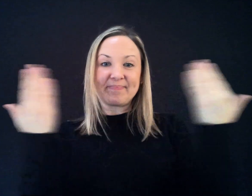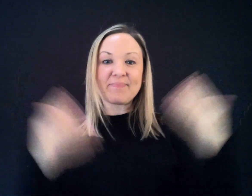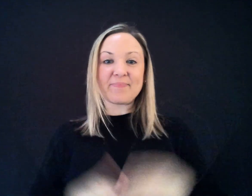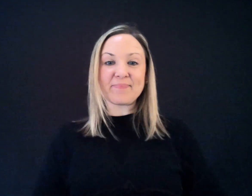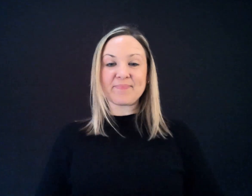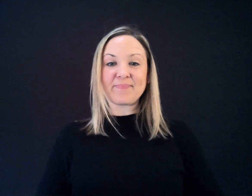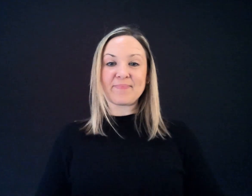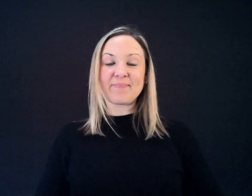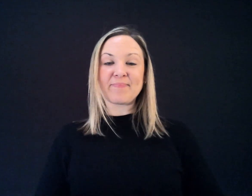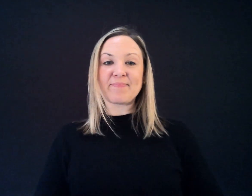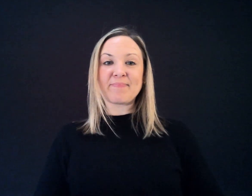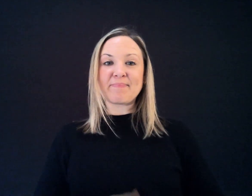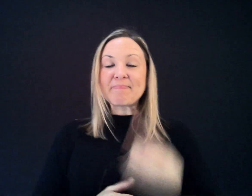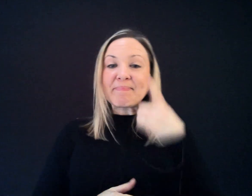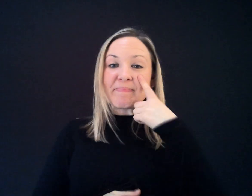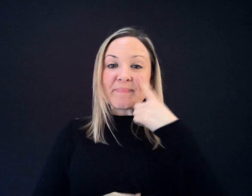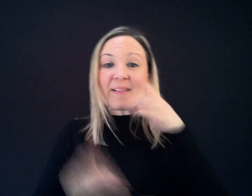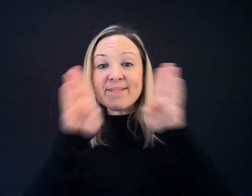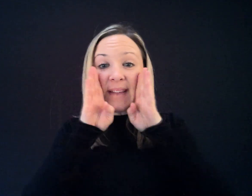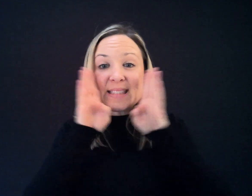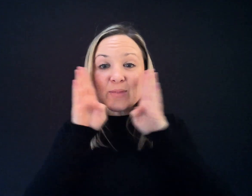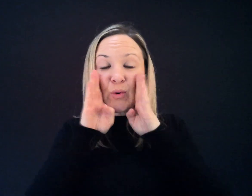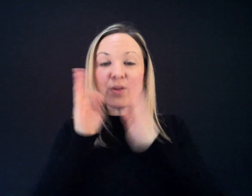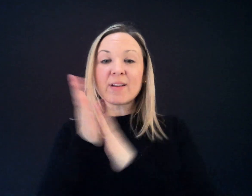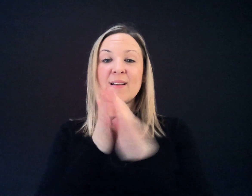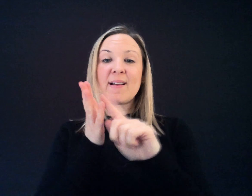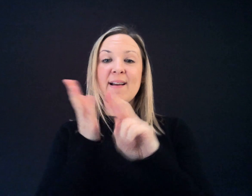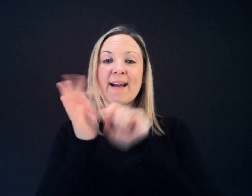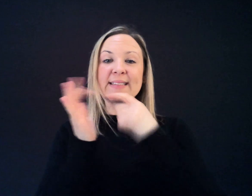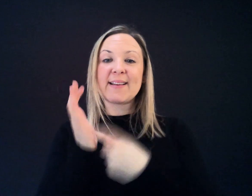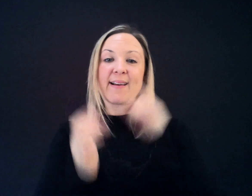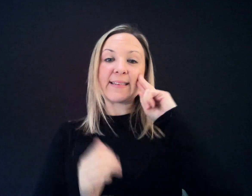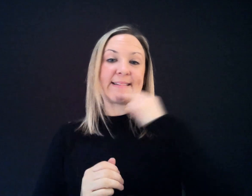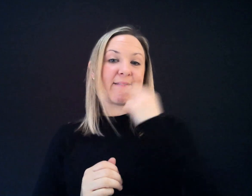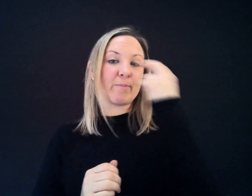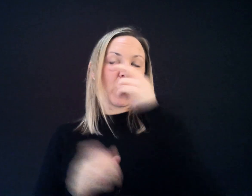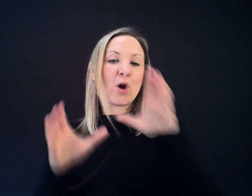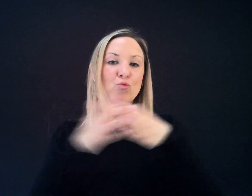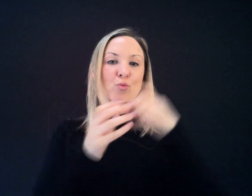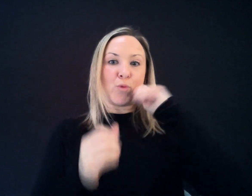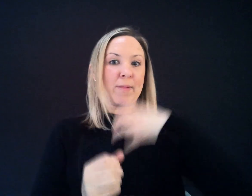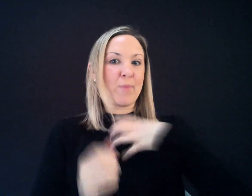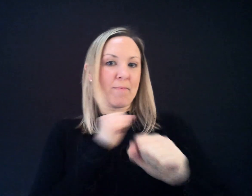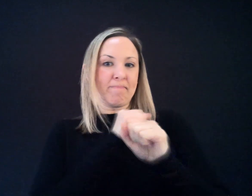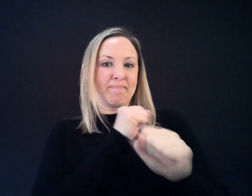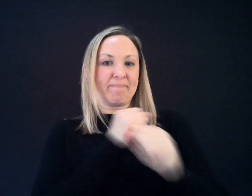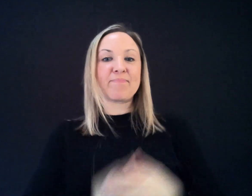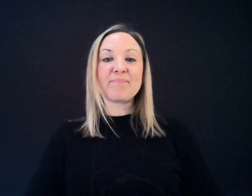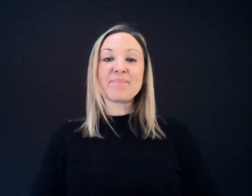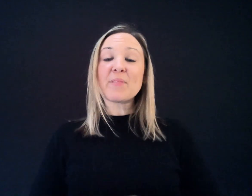Stay tuned on Facebook, Hunter Deafblind Group, for more to come. For further information,